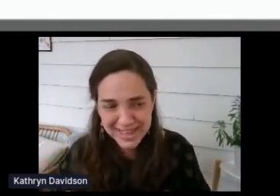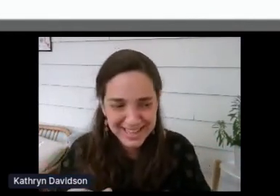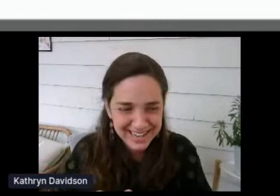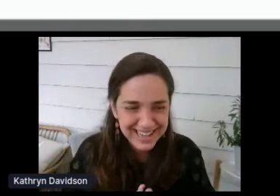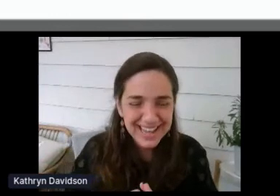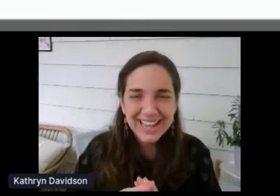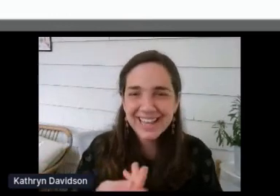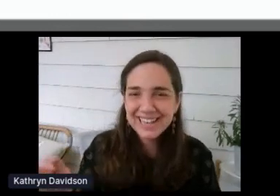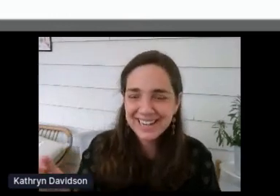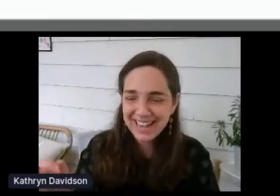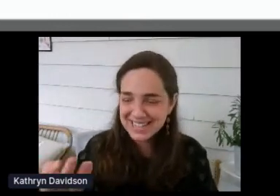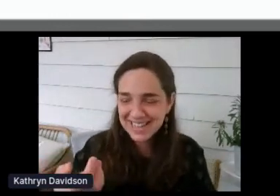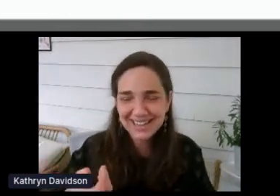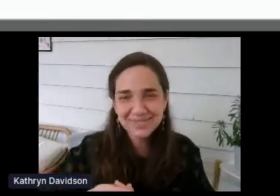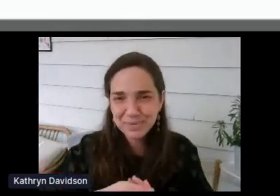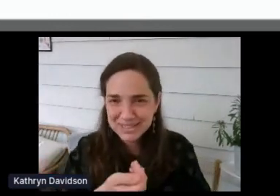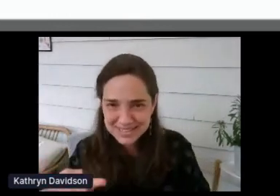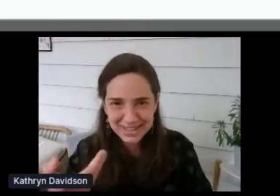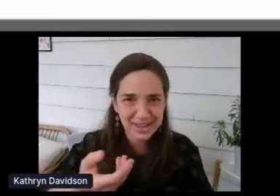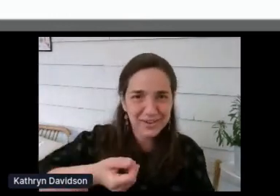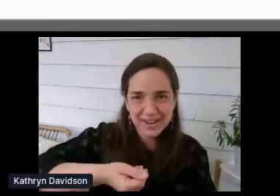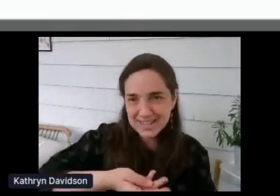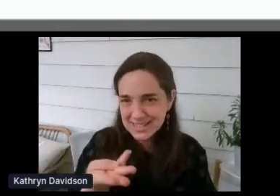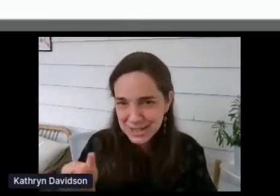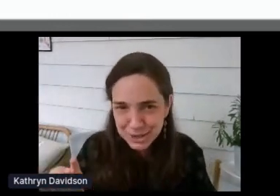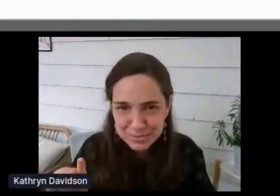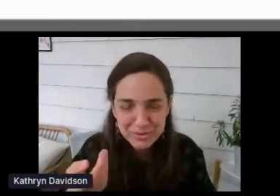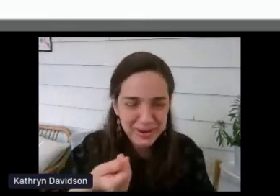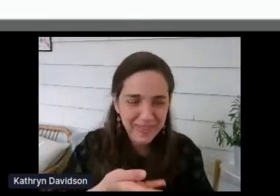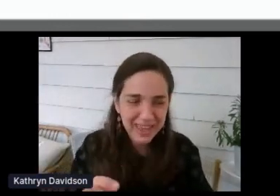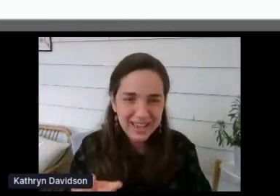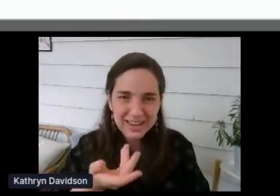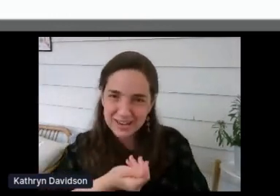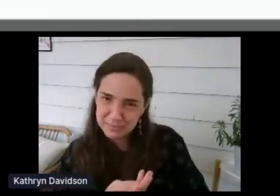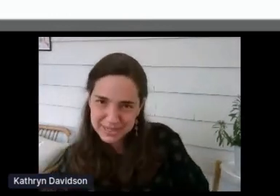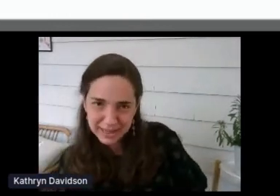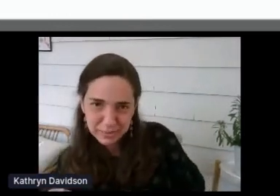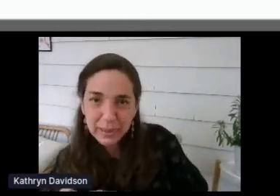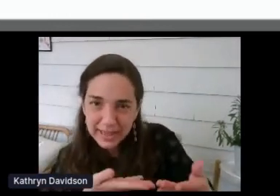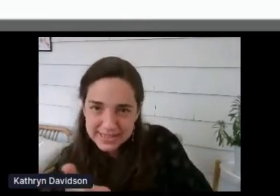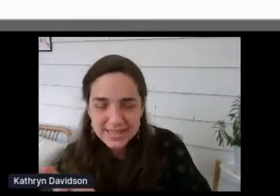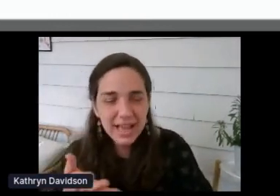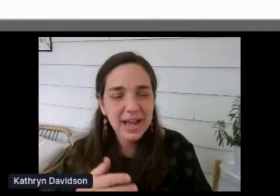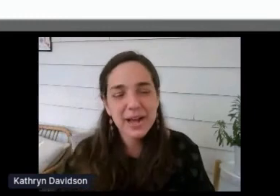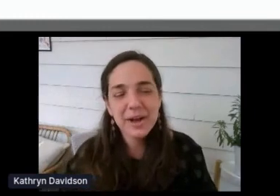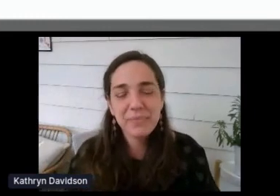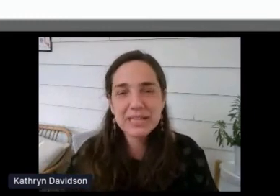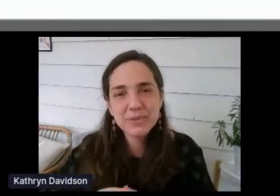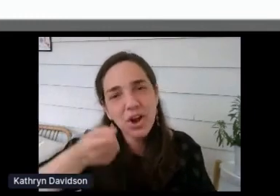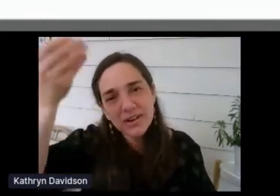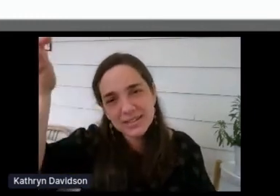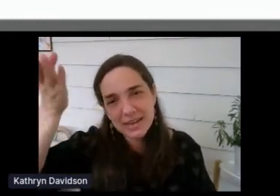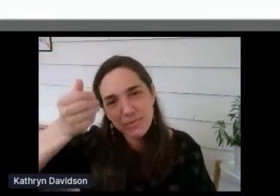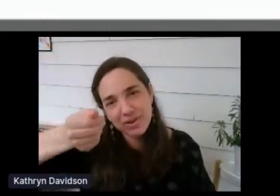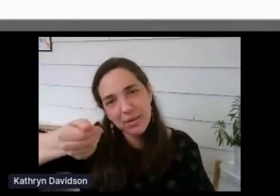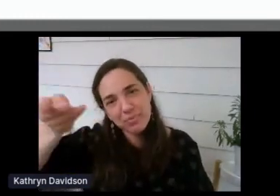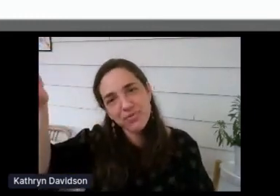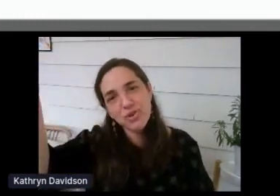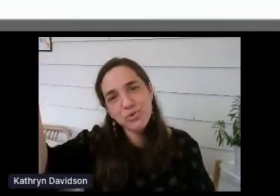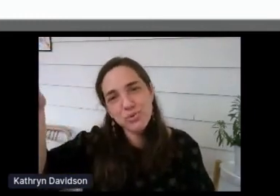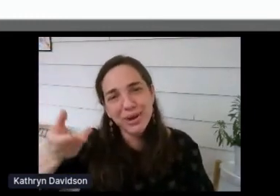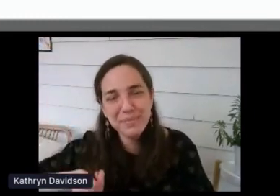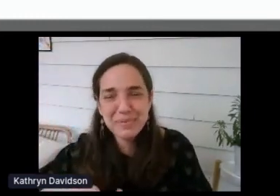on with it in ASL. It just like already has this internal movement in the hand in a particular place. And so it's hard to like move it